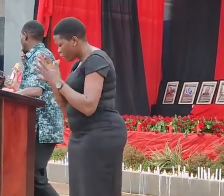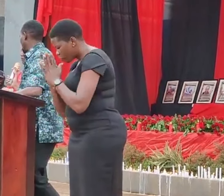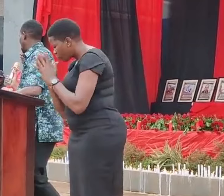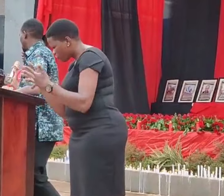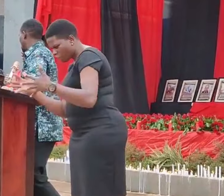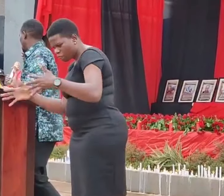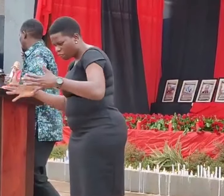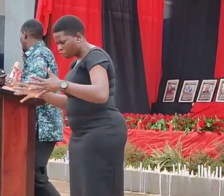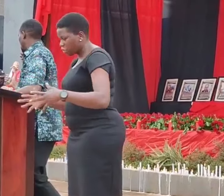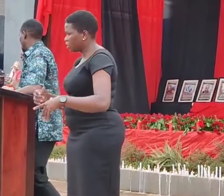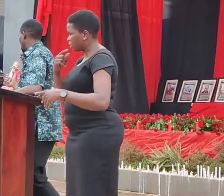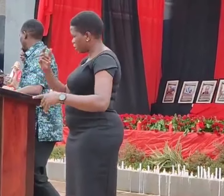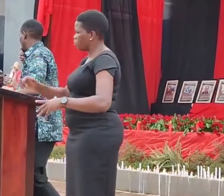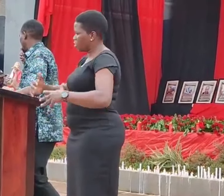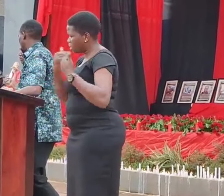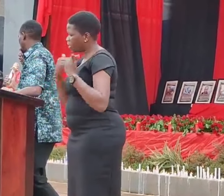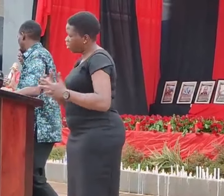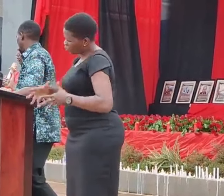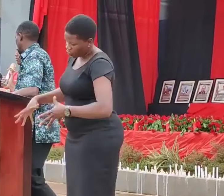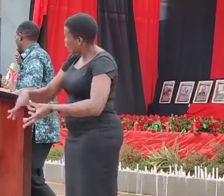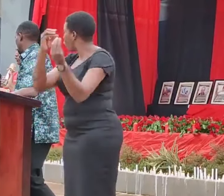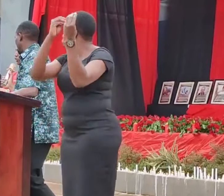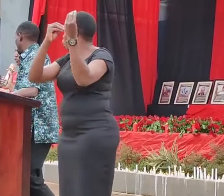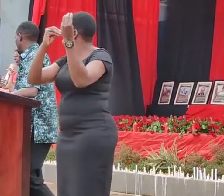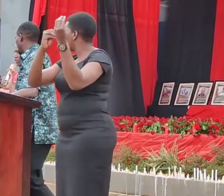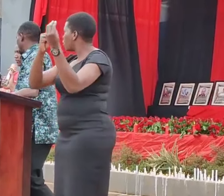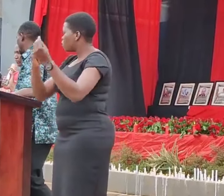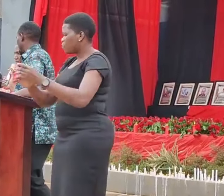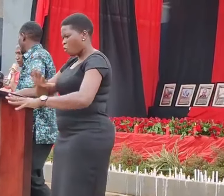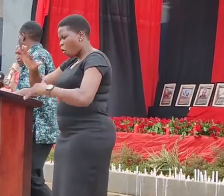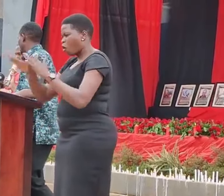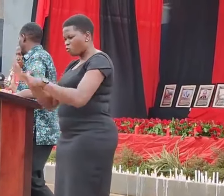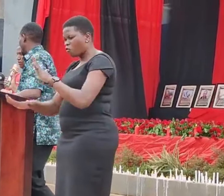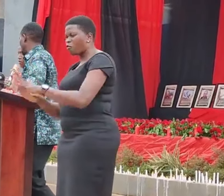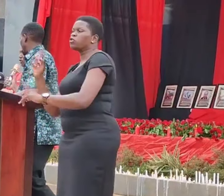malosaba buliigi singule akusobya